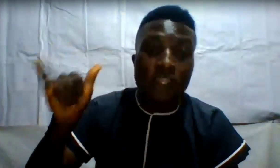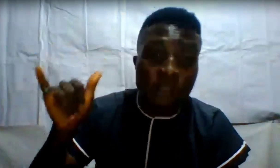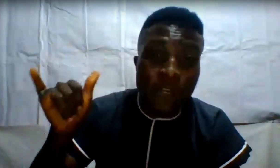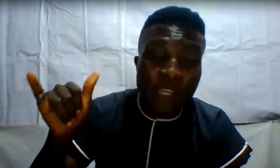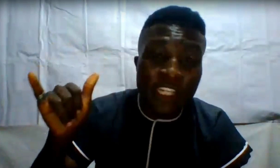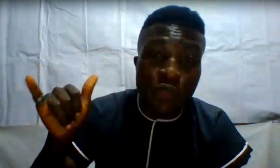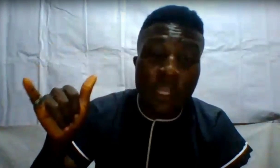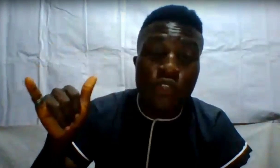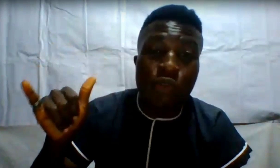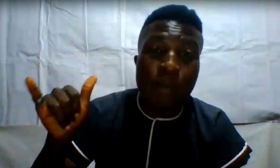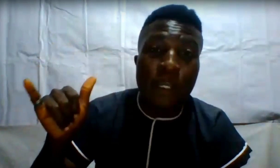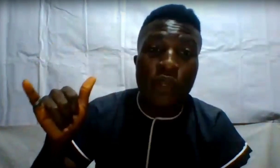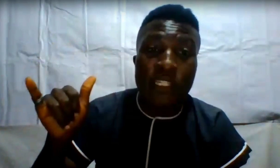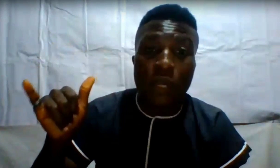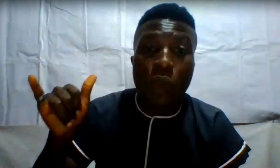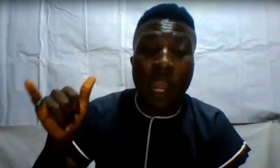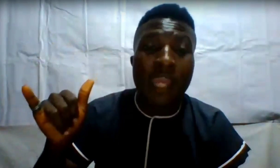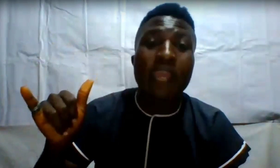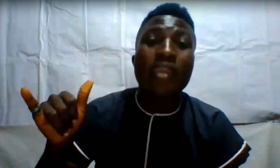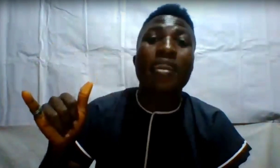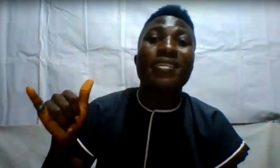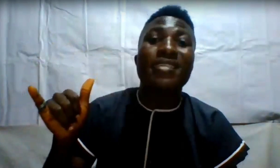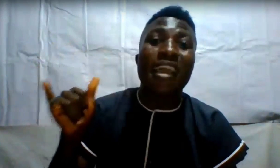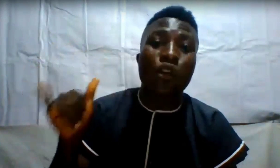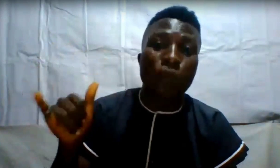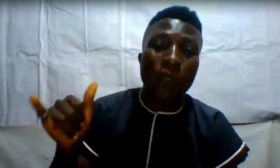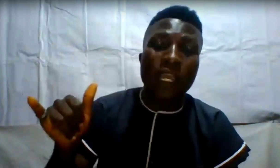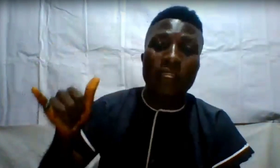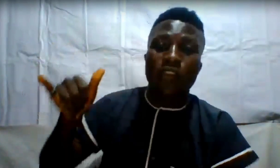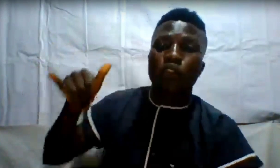is aeroplane. So the aeroplane takes off like this.